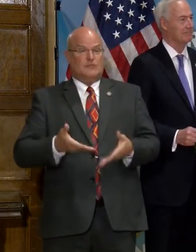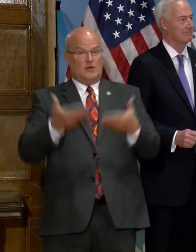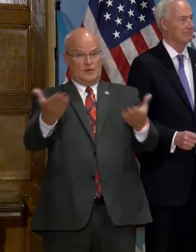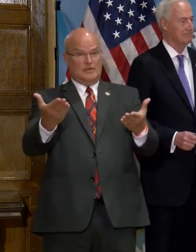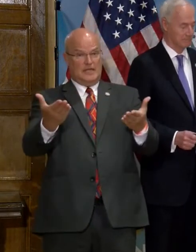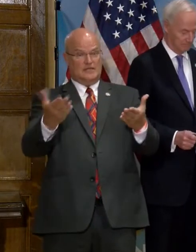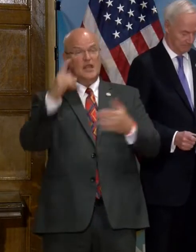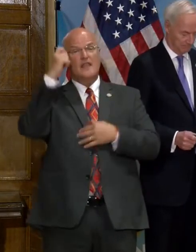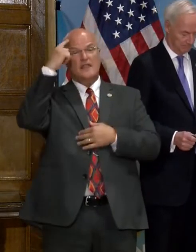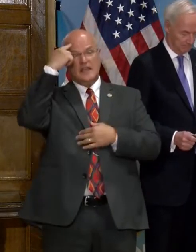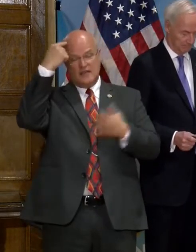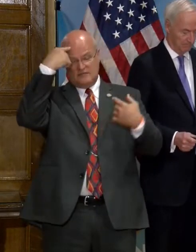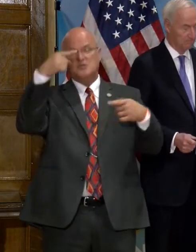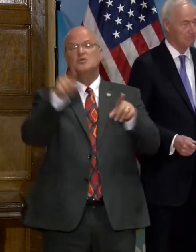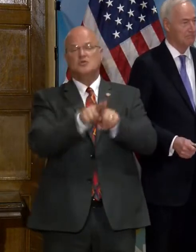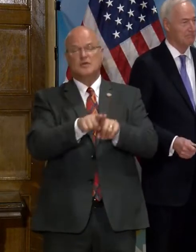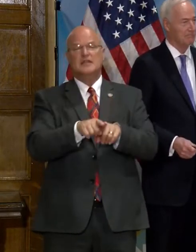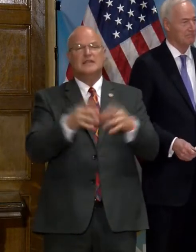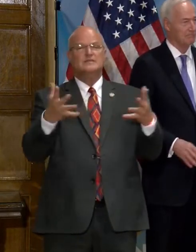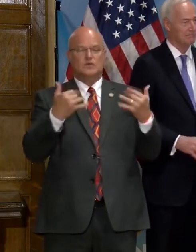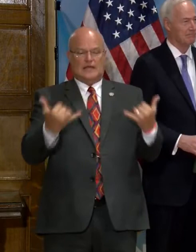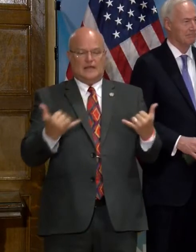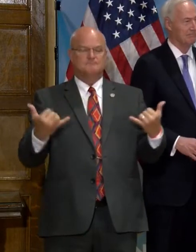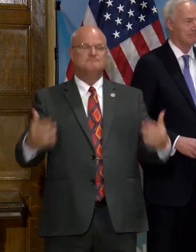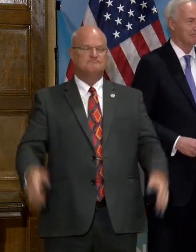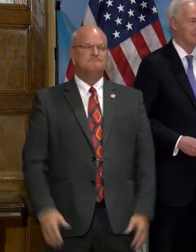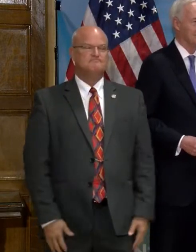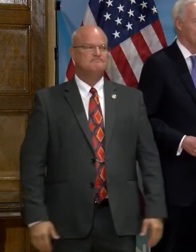recommendations. The governor concurred, and that's where we're at now.